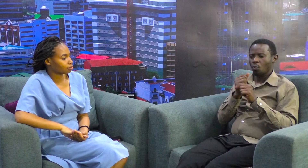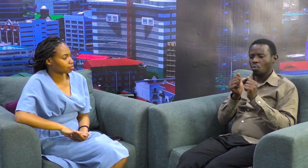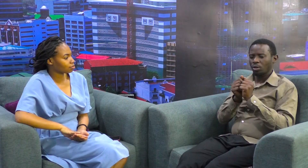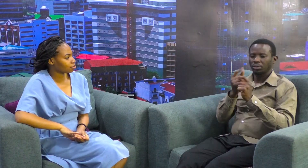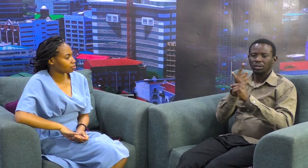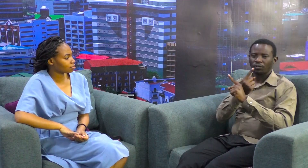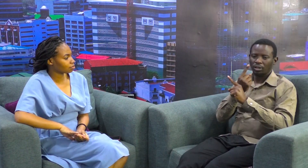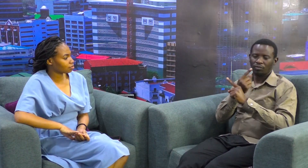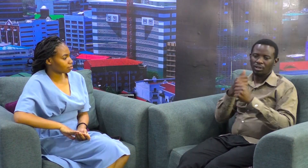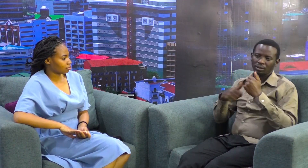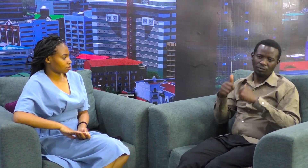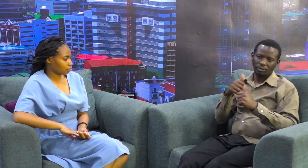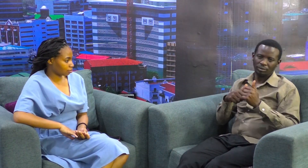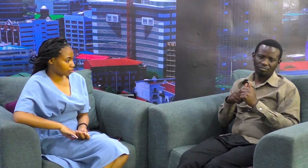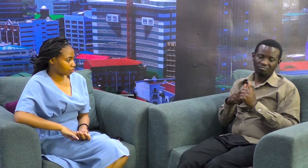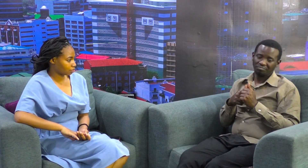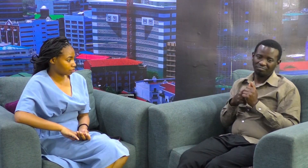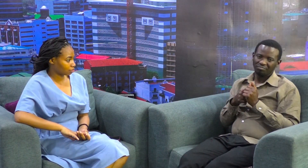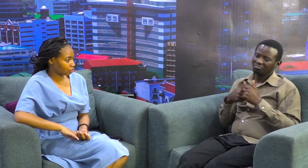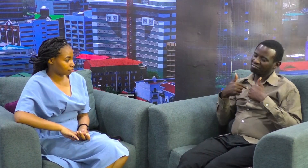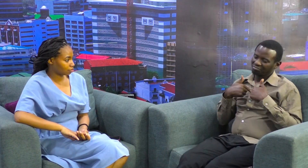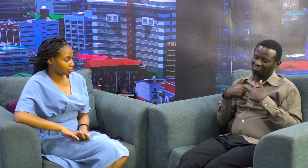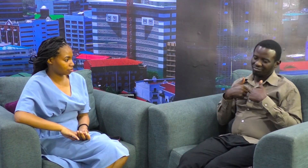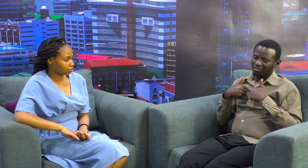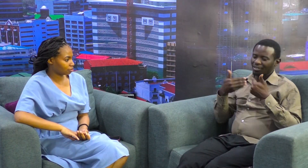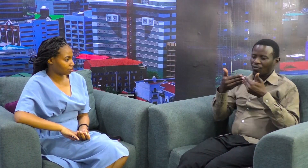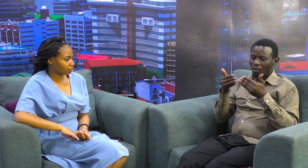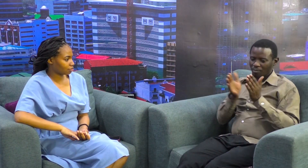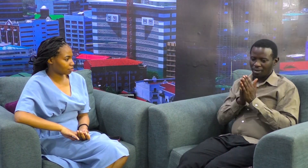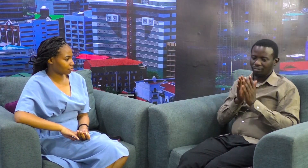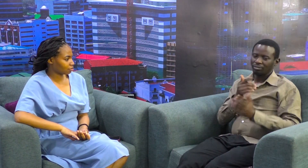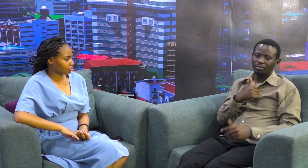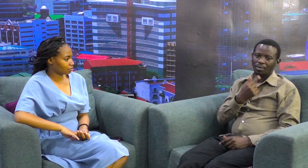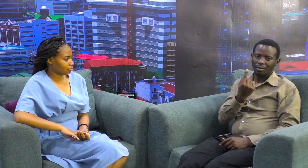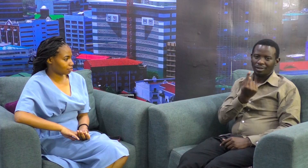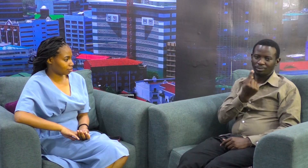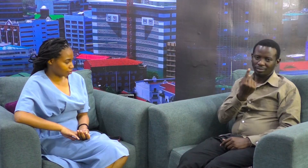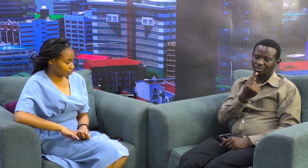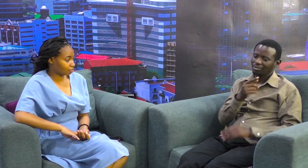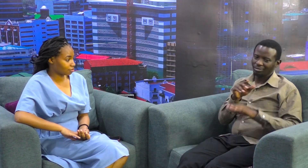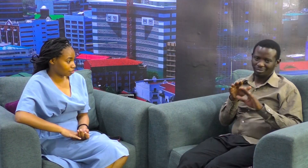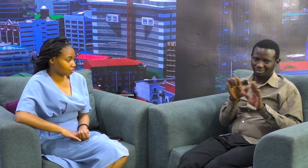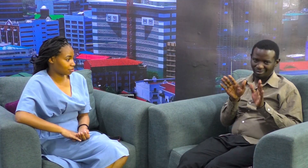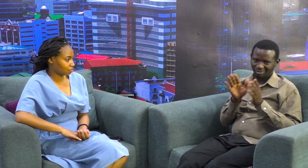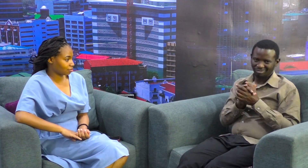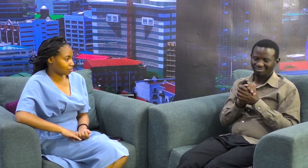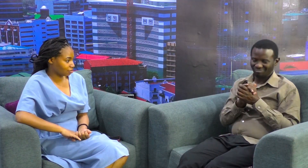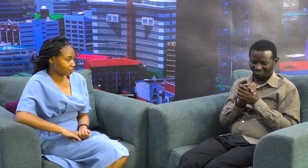then I transitioned to dealing with my own organization, and that is how I'm doing.